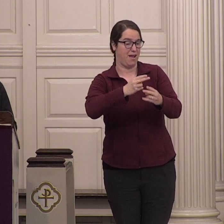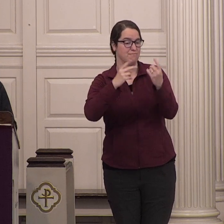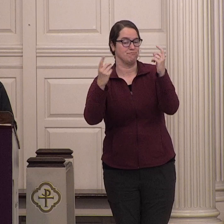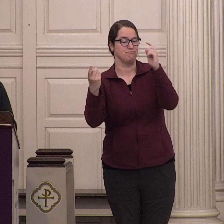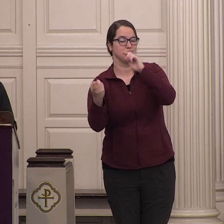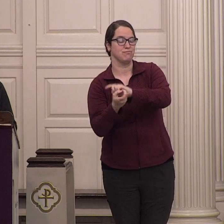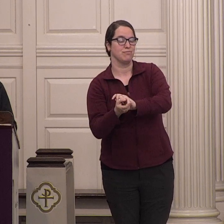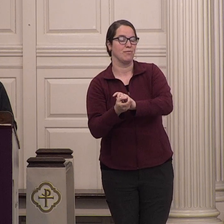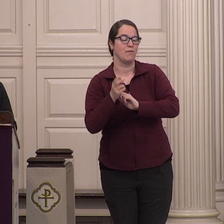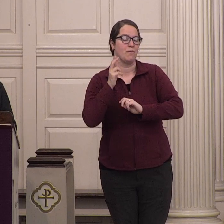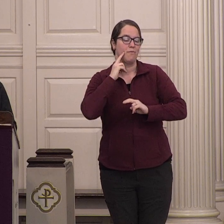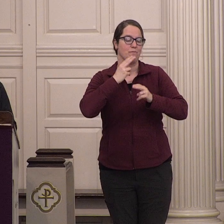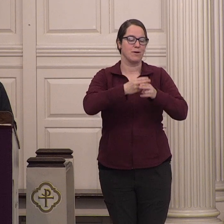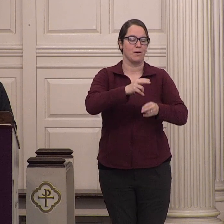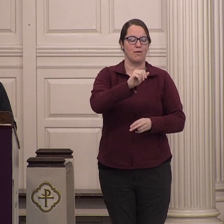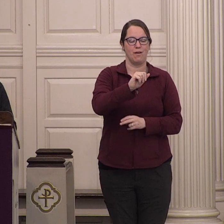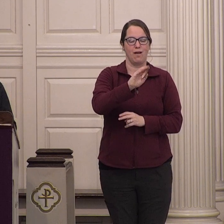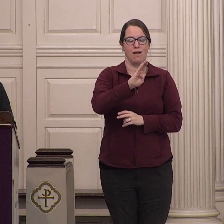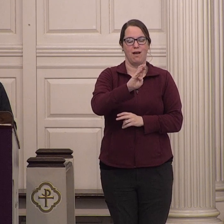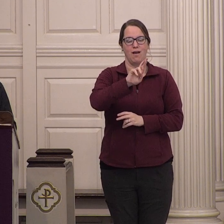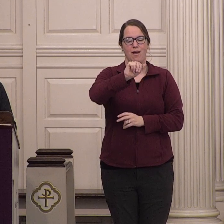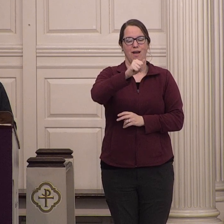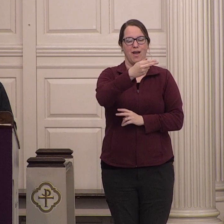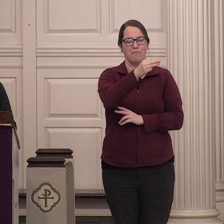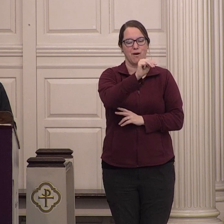for I am making you the father of a host of nations.